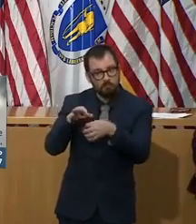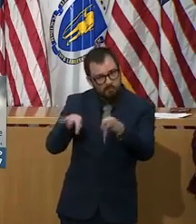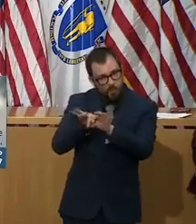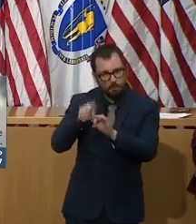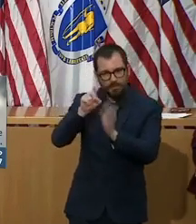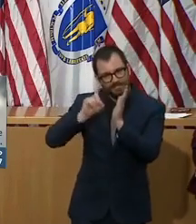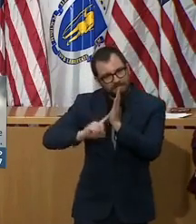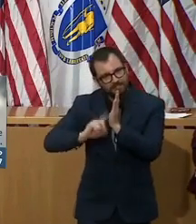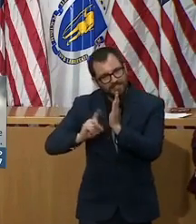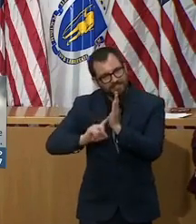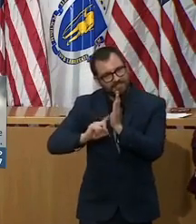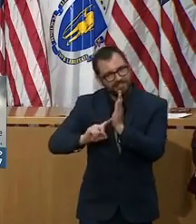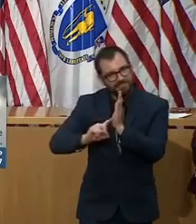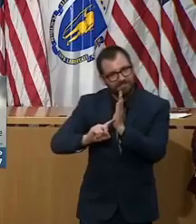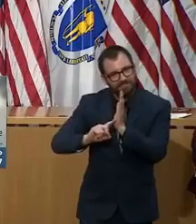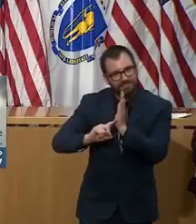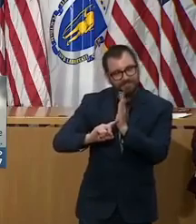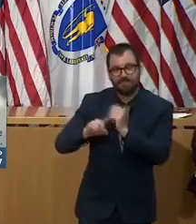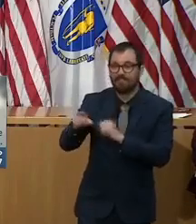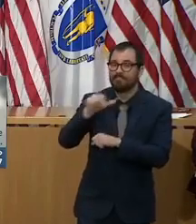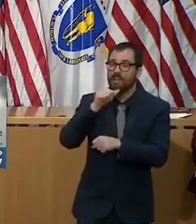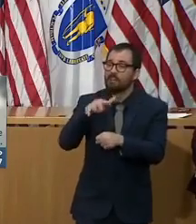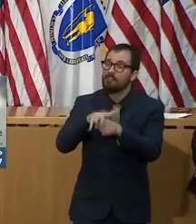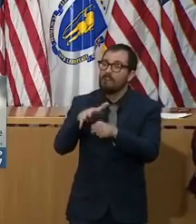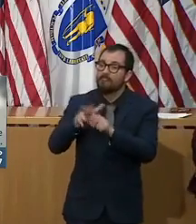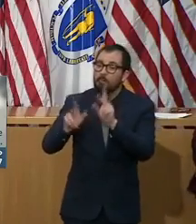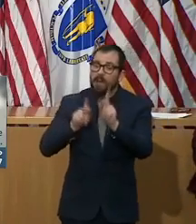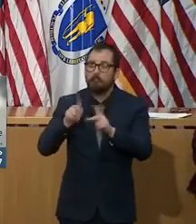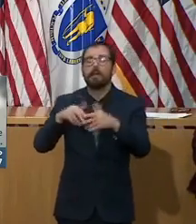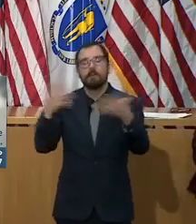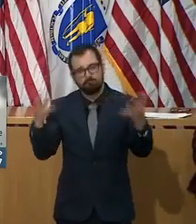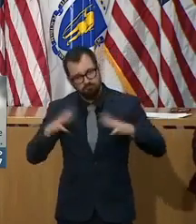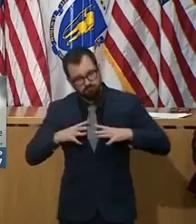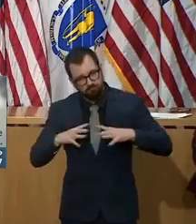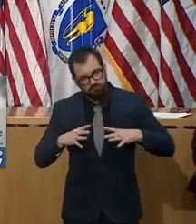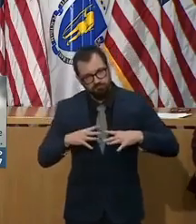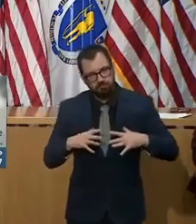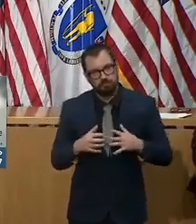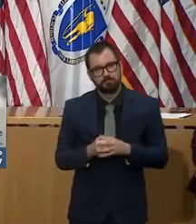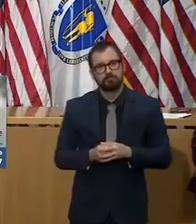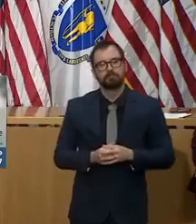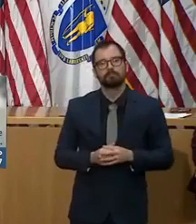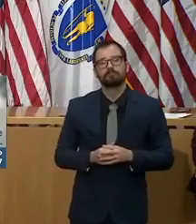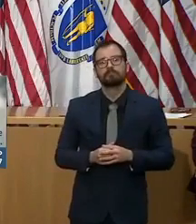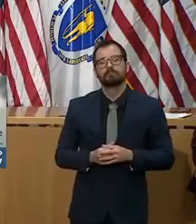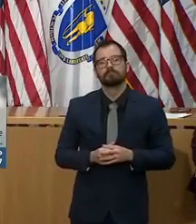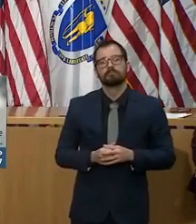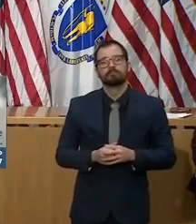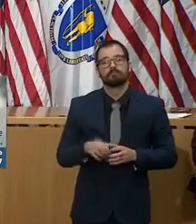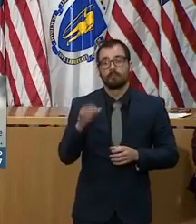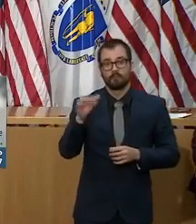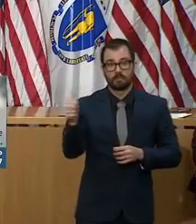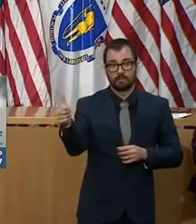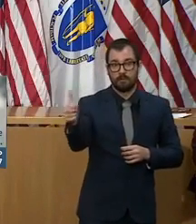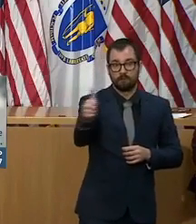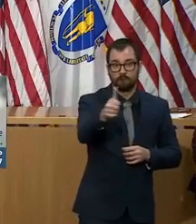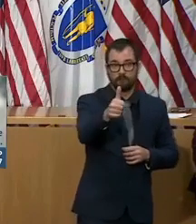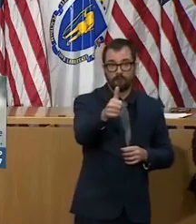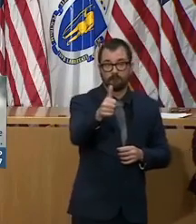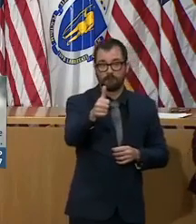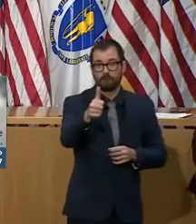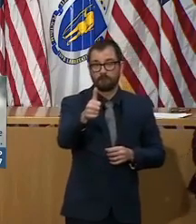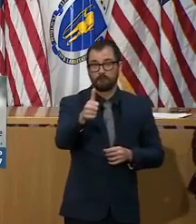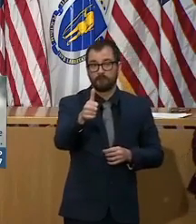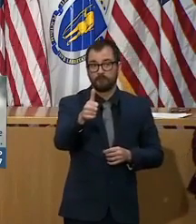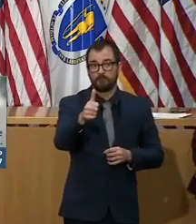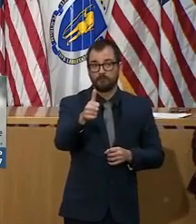fine. And if you do have the inspectional capability and you don't believe these projects are living up to what you consider